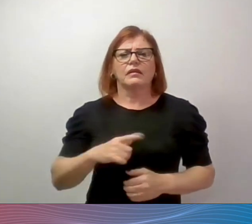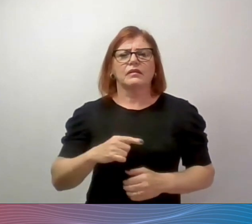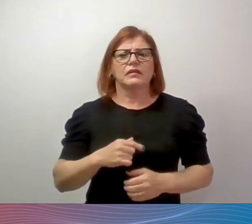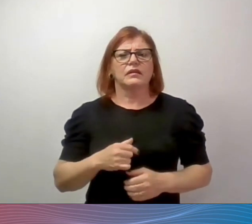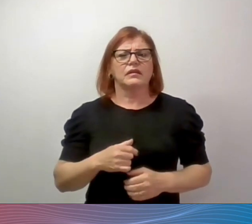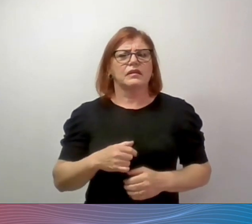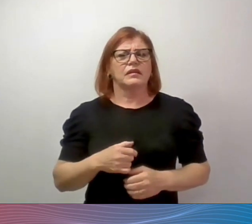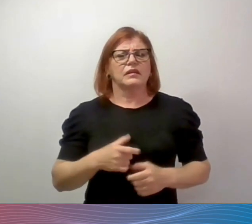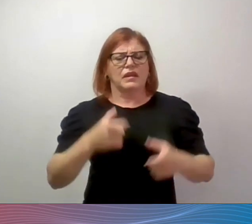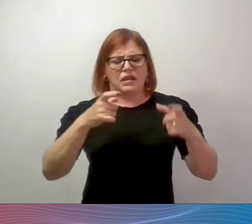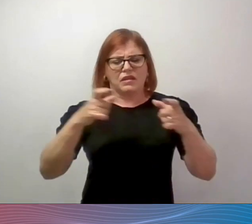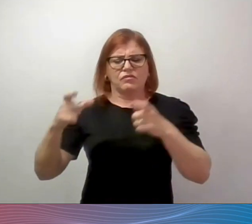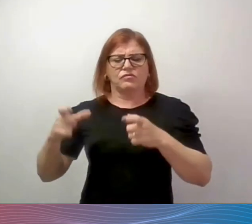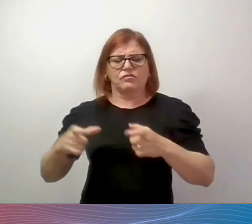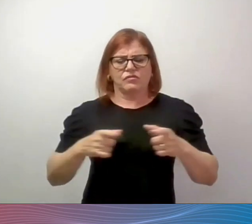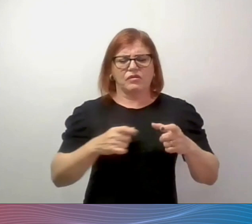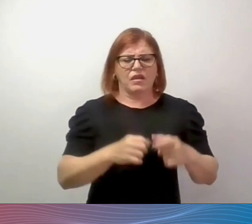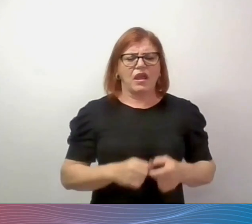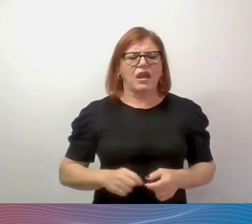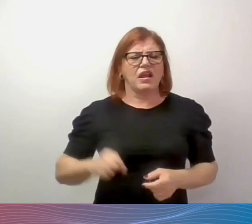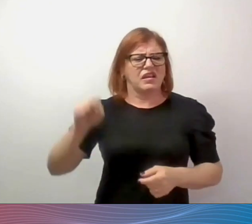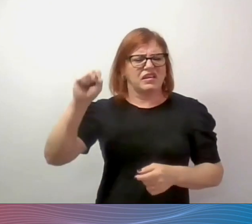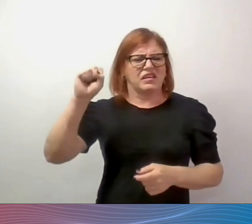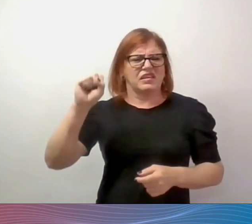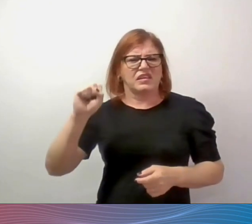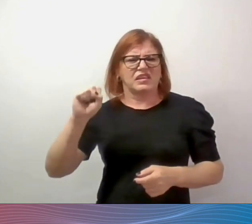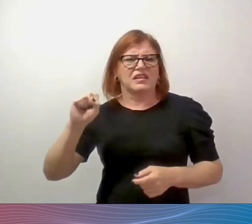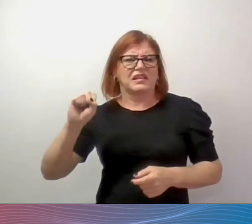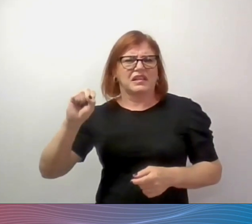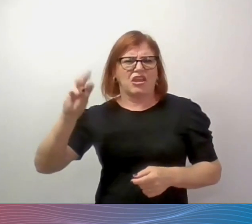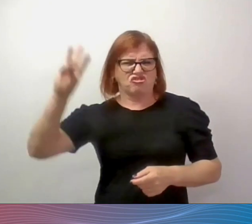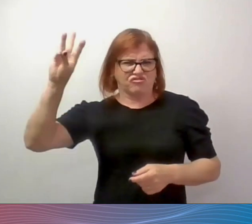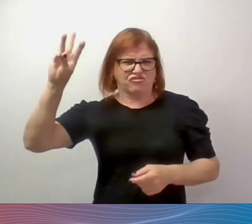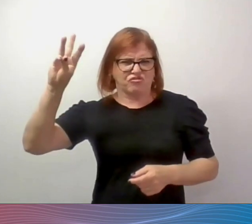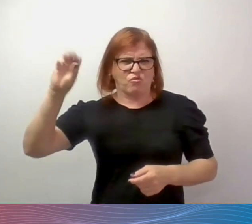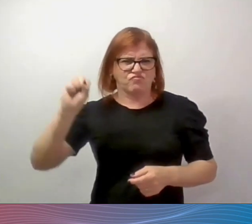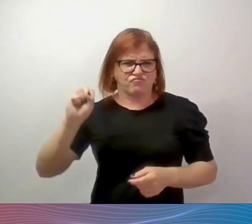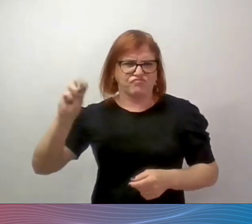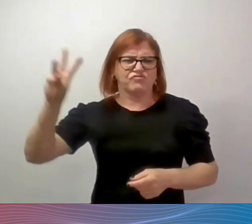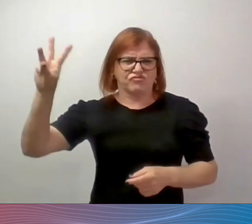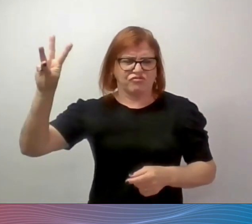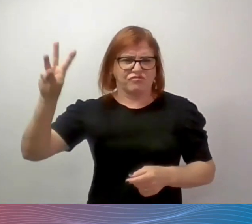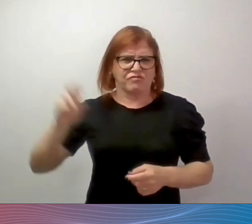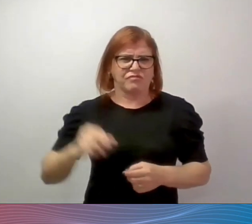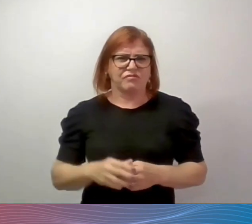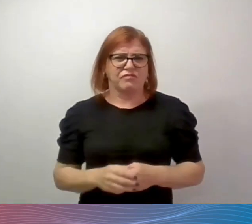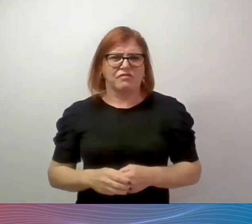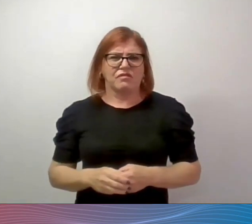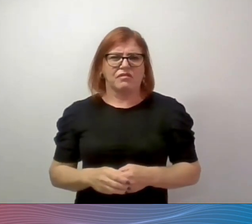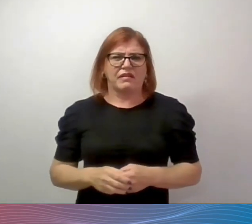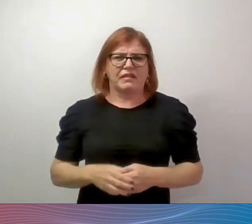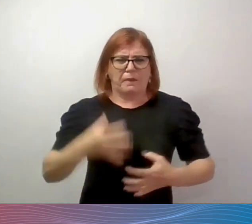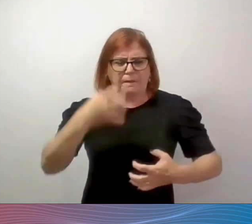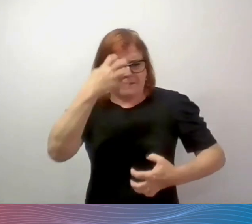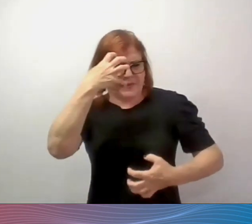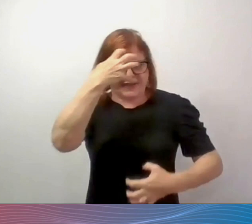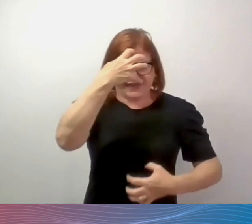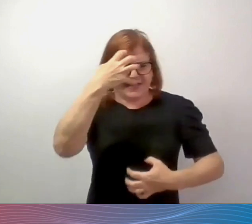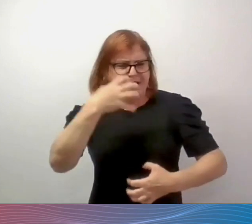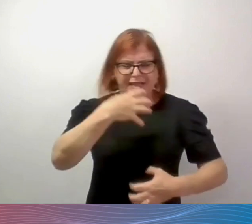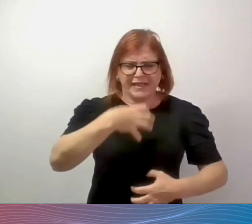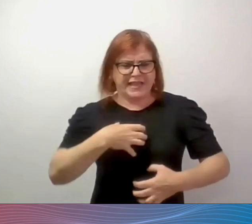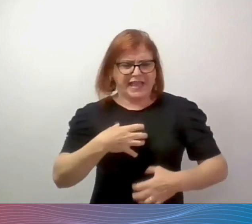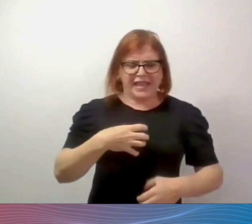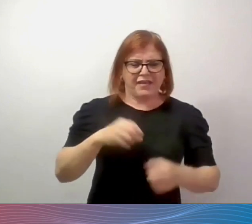macaquinho vestido de homem comendo como homem. You probably have heard of places where there is a big show like